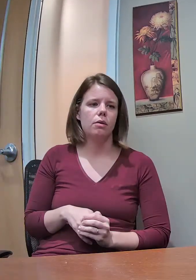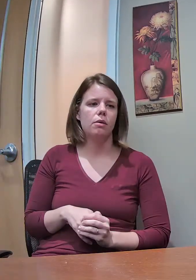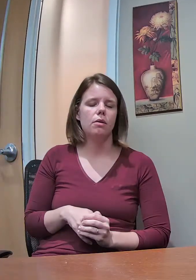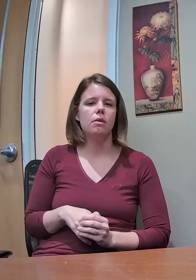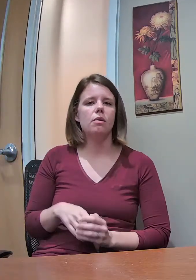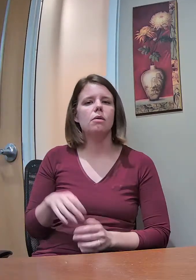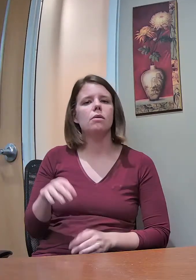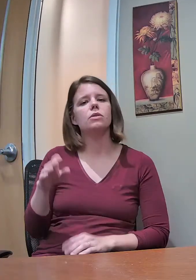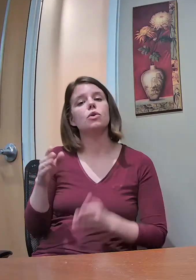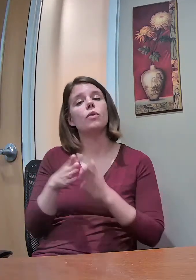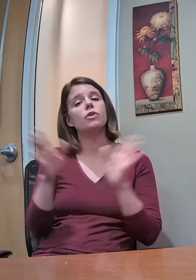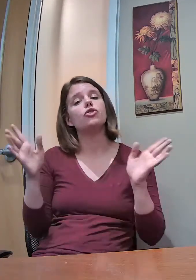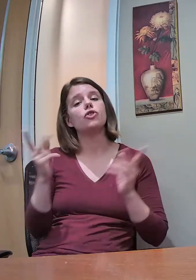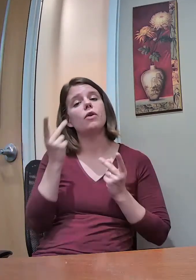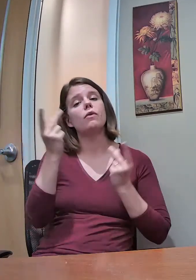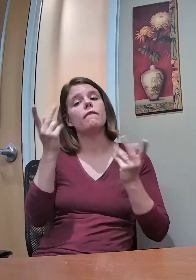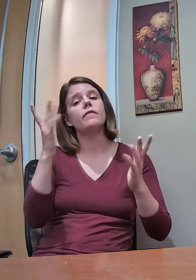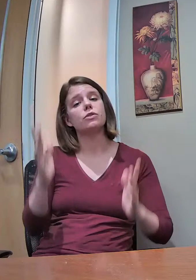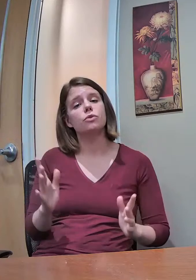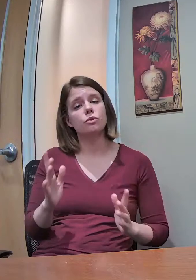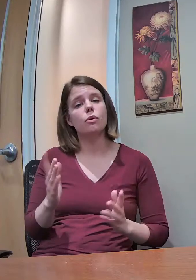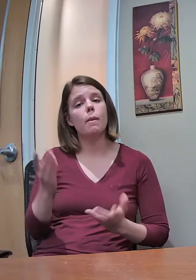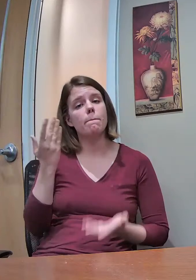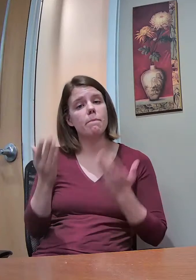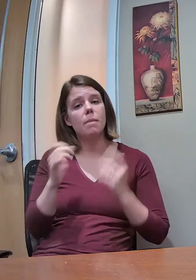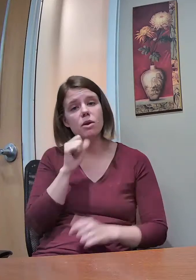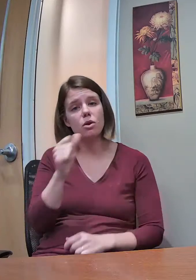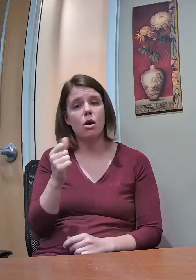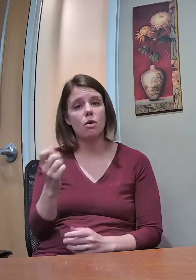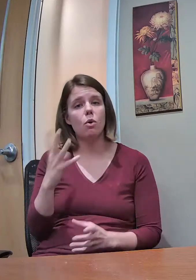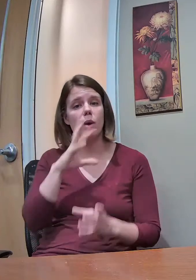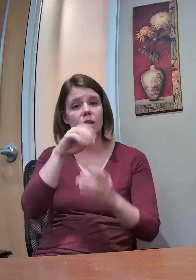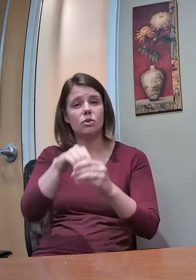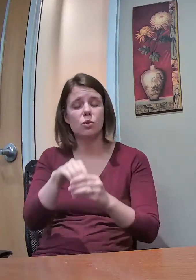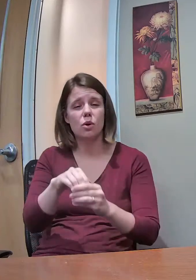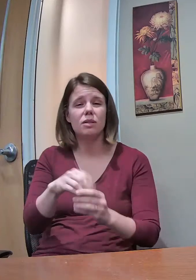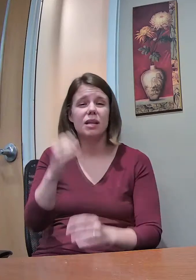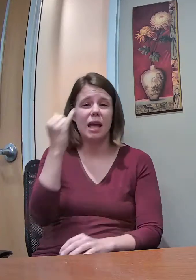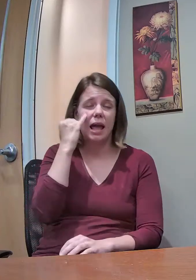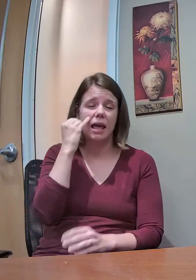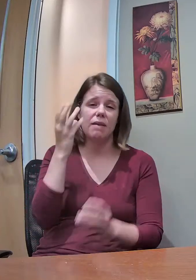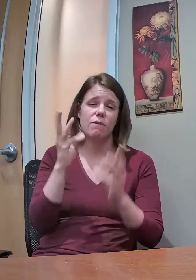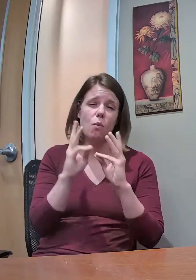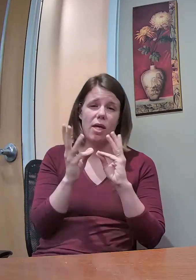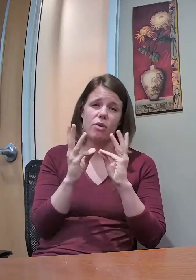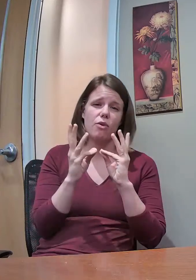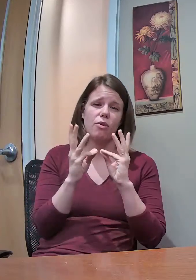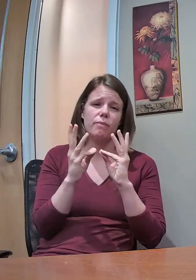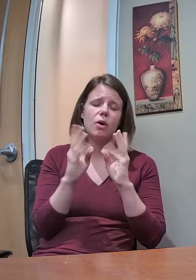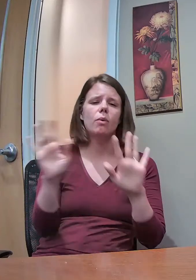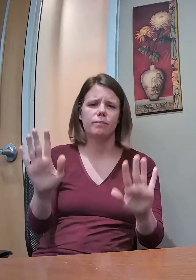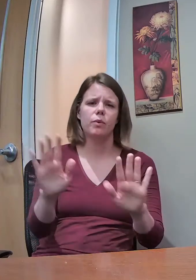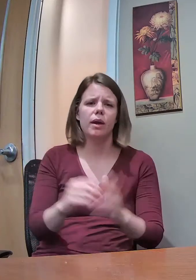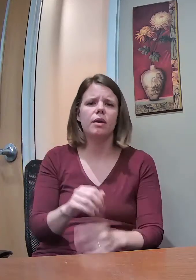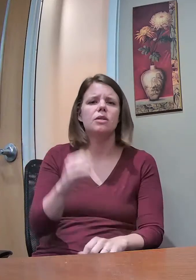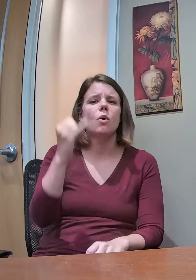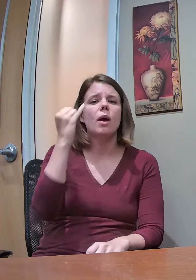visit indoors for the sole reason of inclement weather. So that is not part of what the ministry is